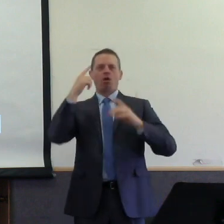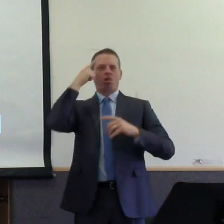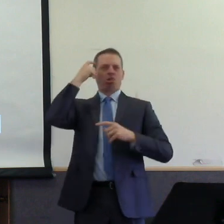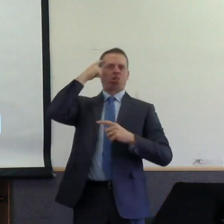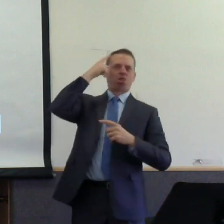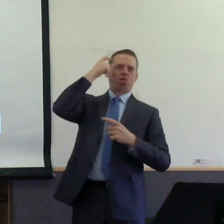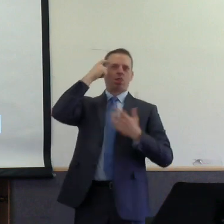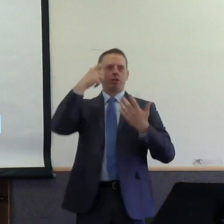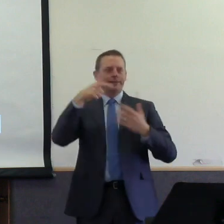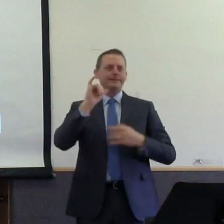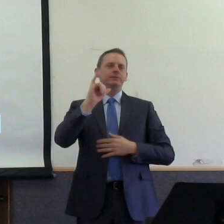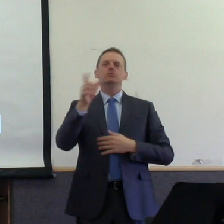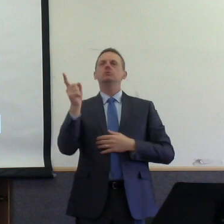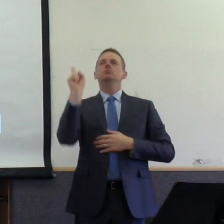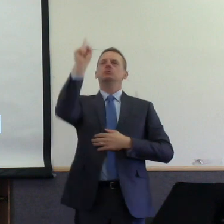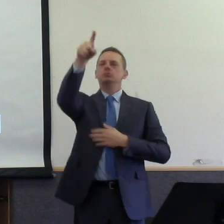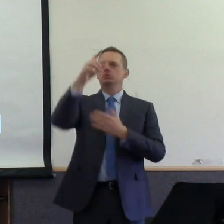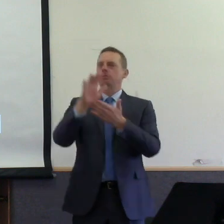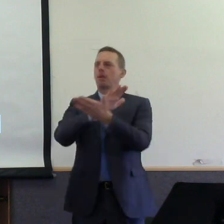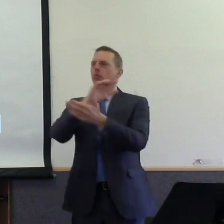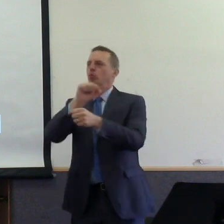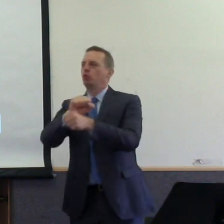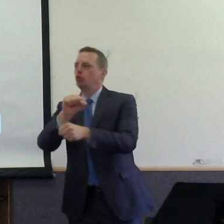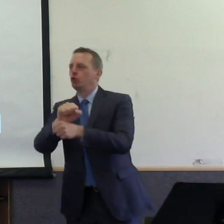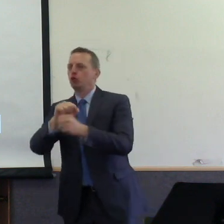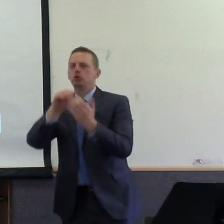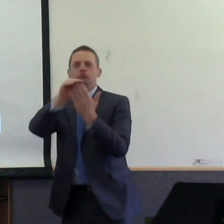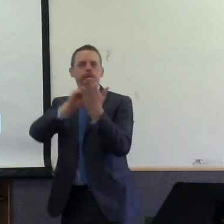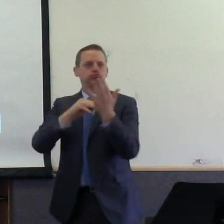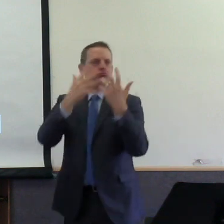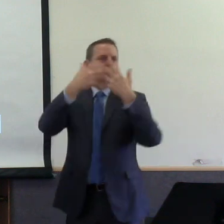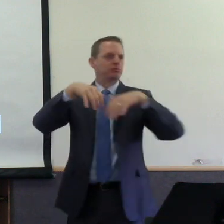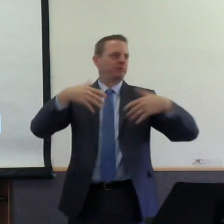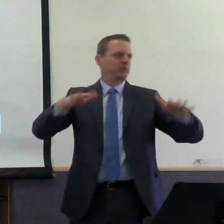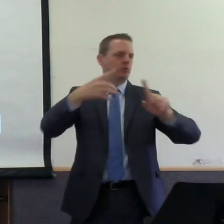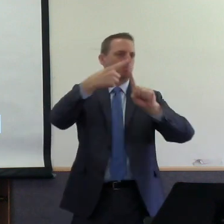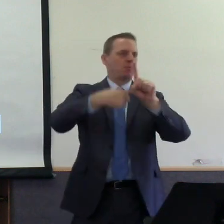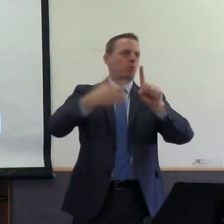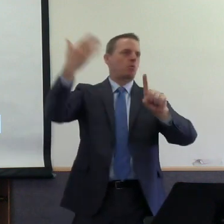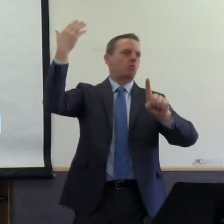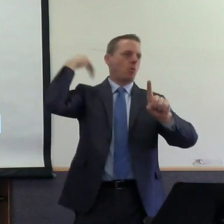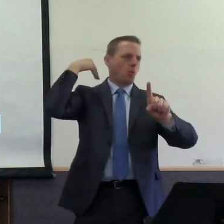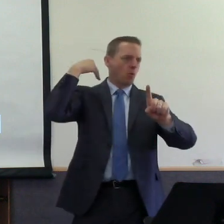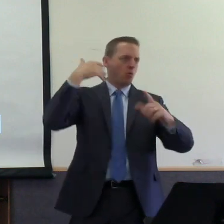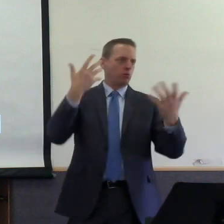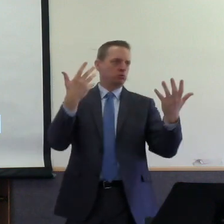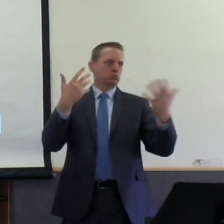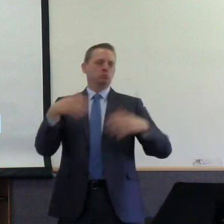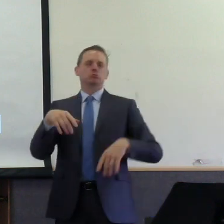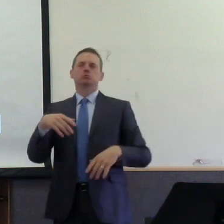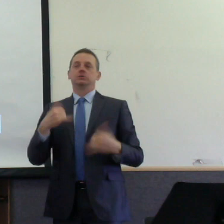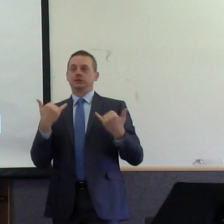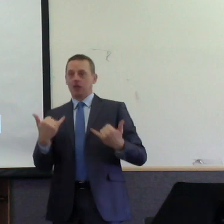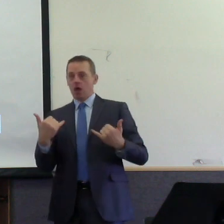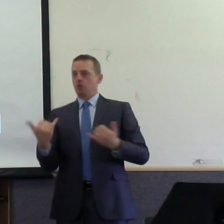I saw one. So in the Christian sense, to get married to here. And the bride died.